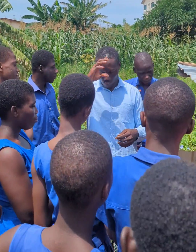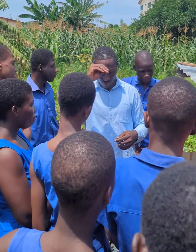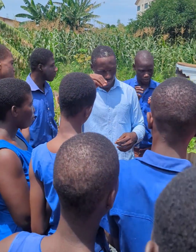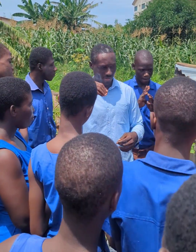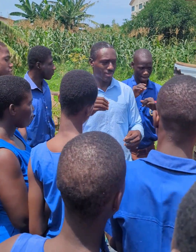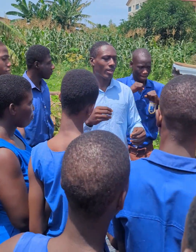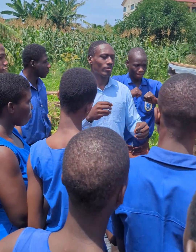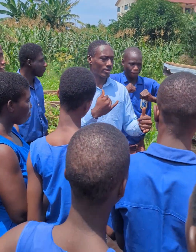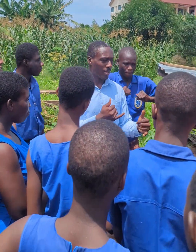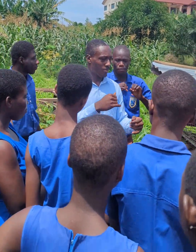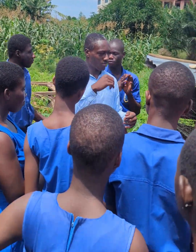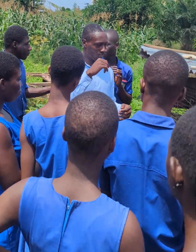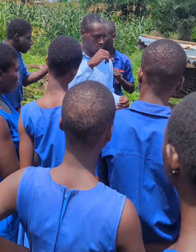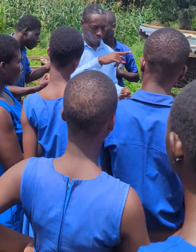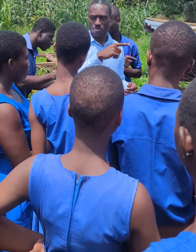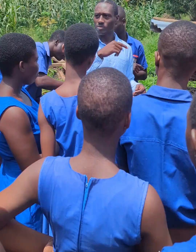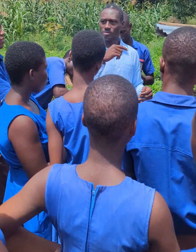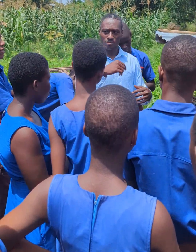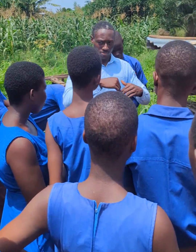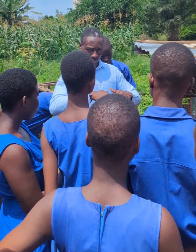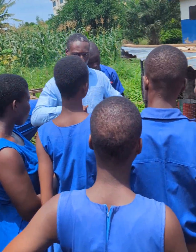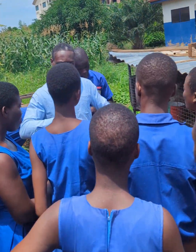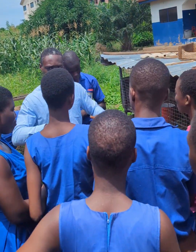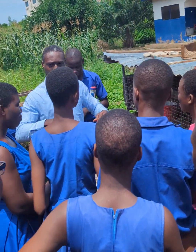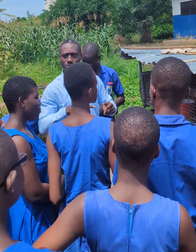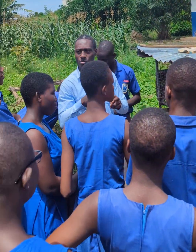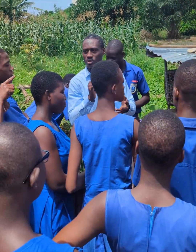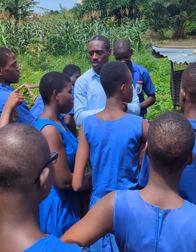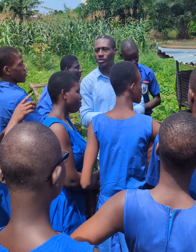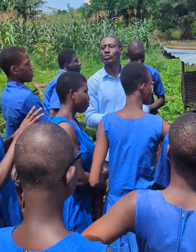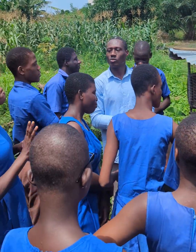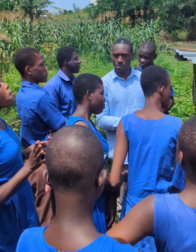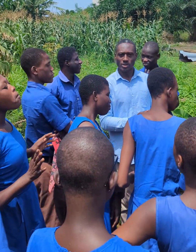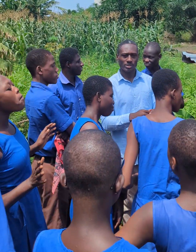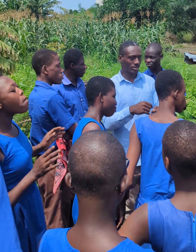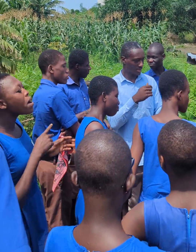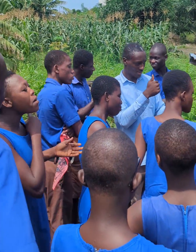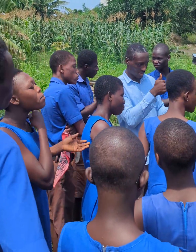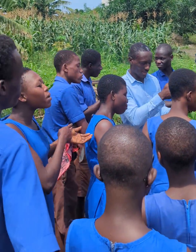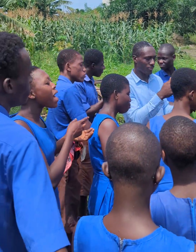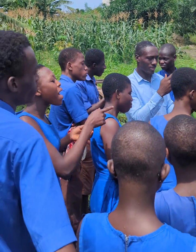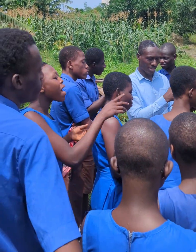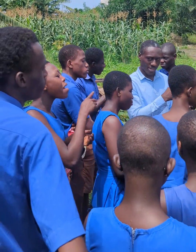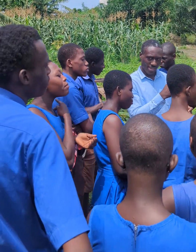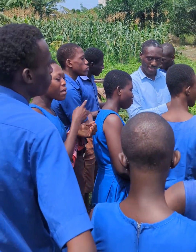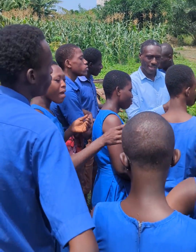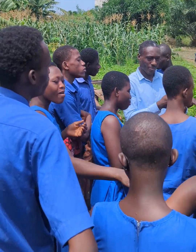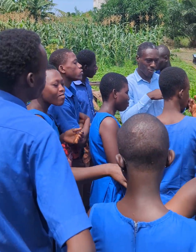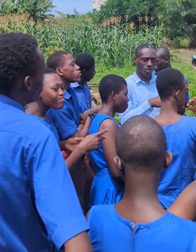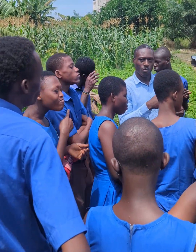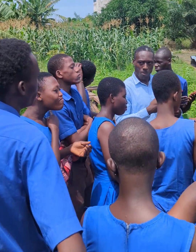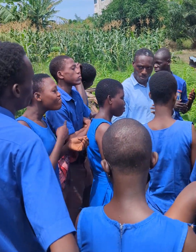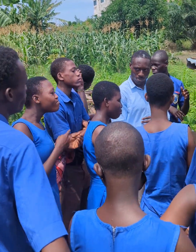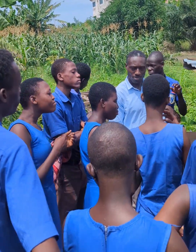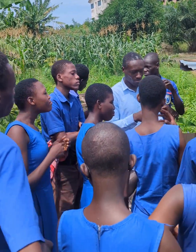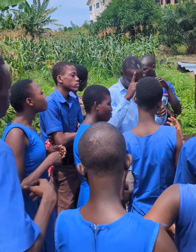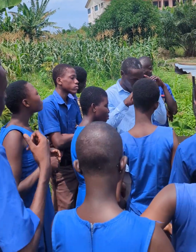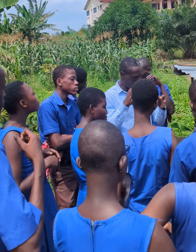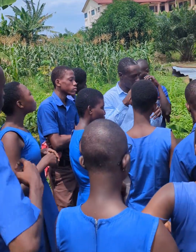female rabbit called a doe, when pregnant, is being separated from other rabbits so that it has enough time